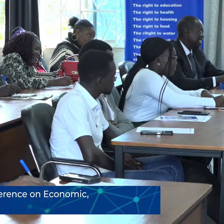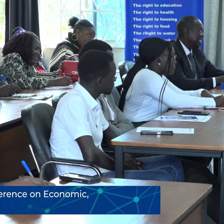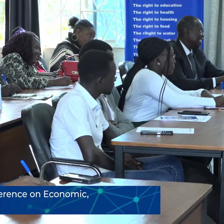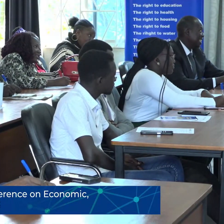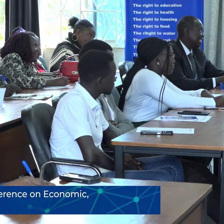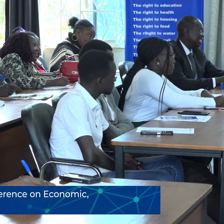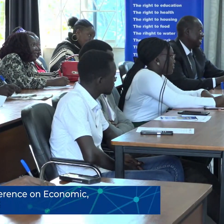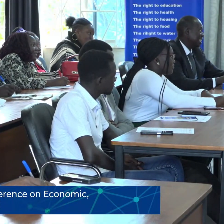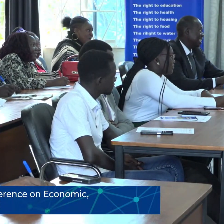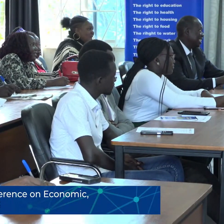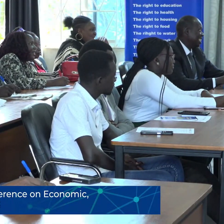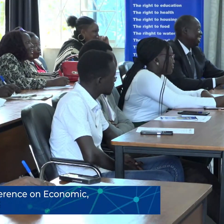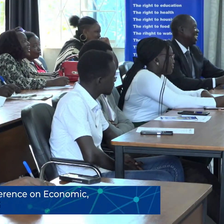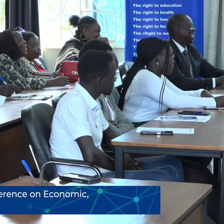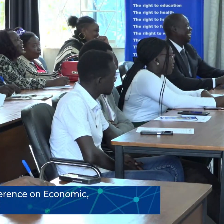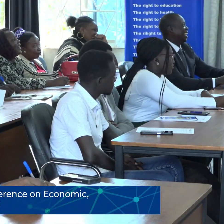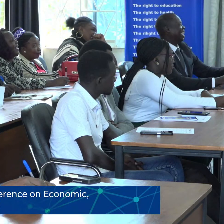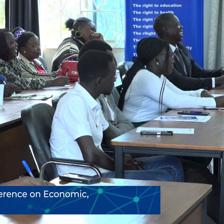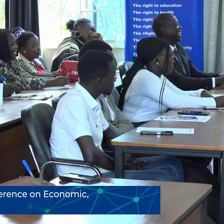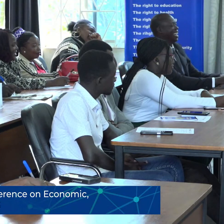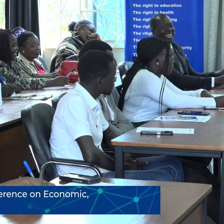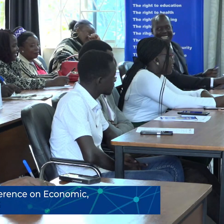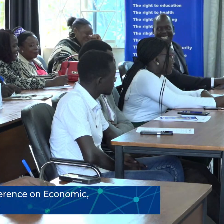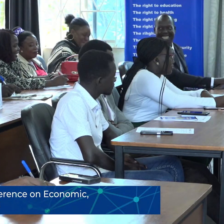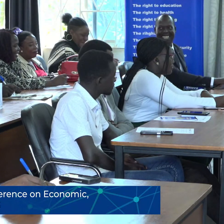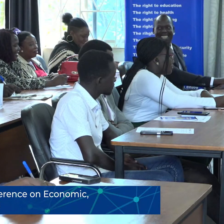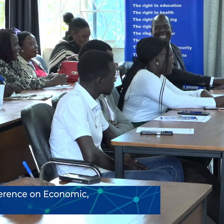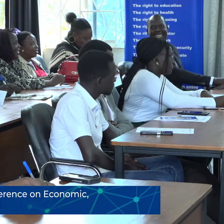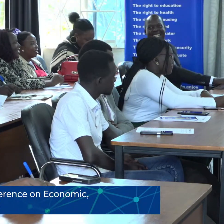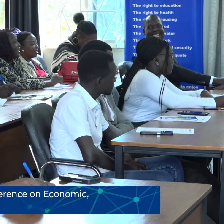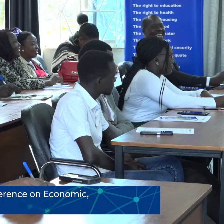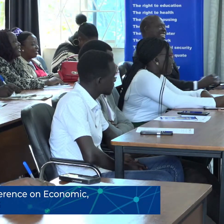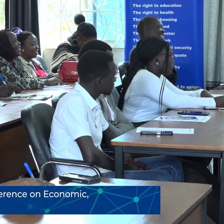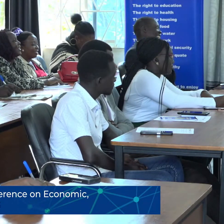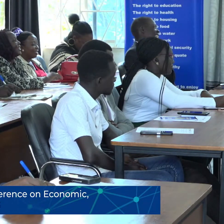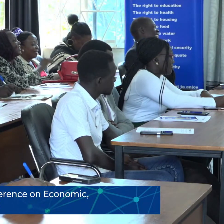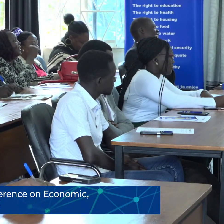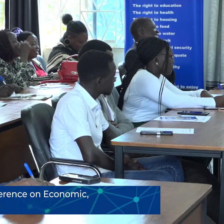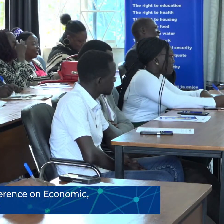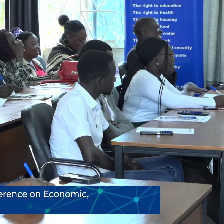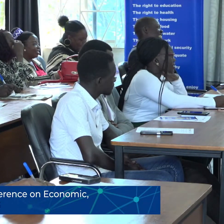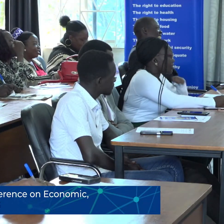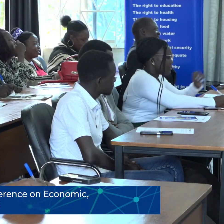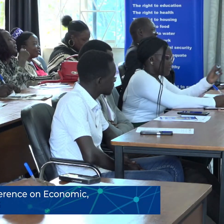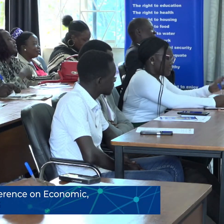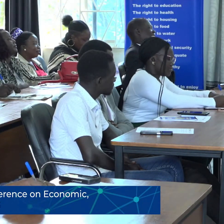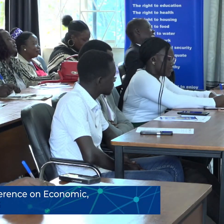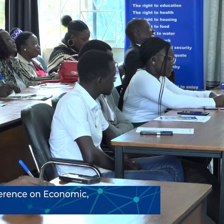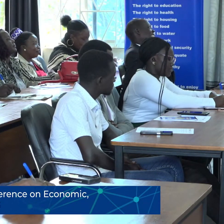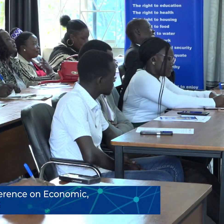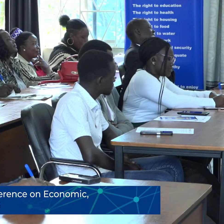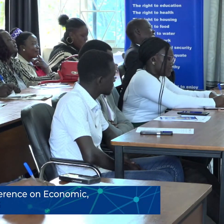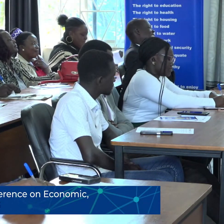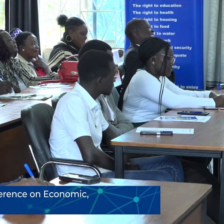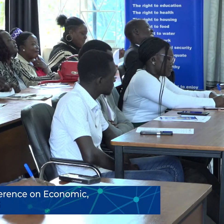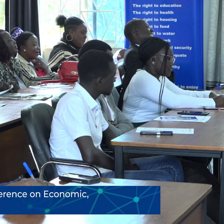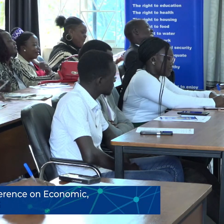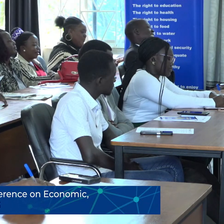Amanyireta Gani. My name's Nsereko Arthur. Well, friends, we are at a place where we are